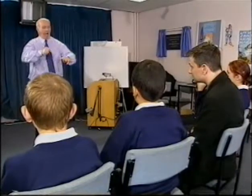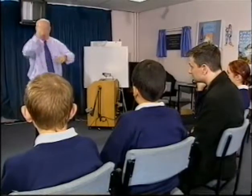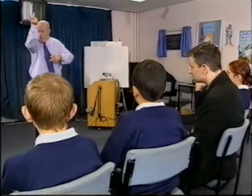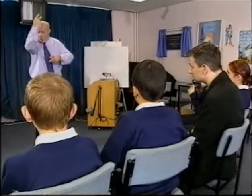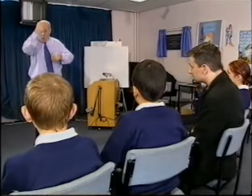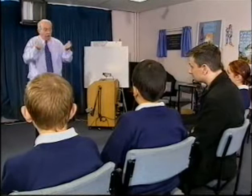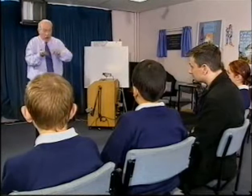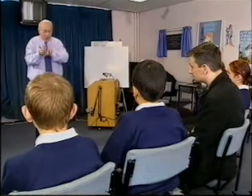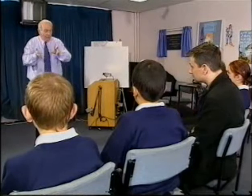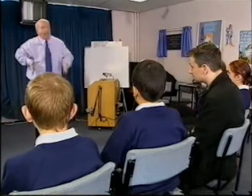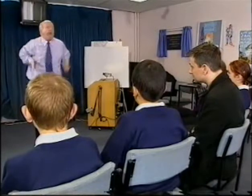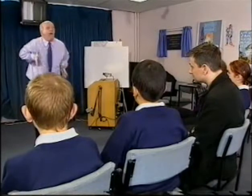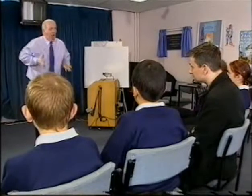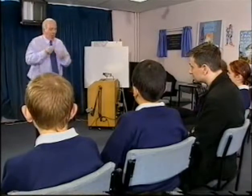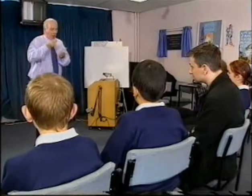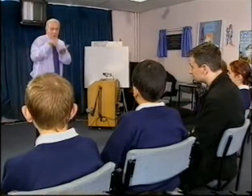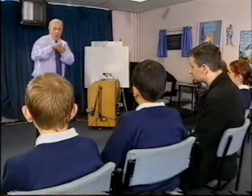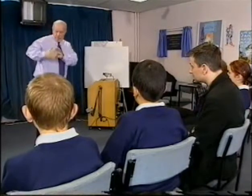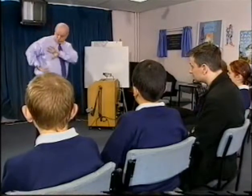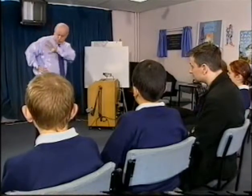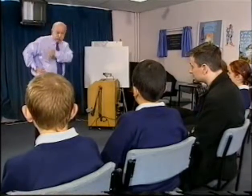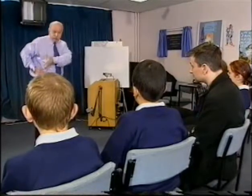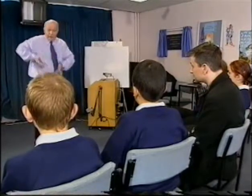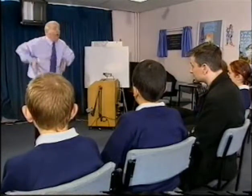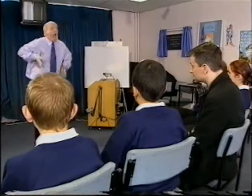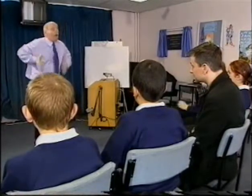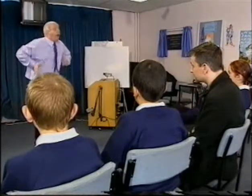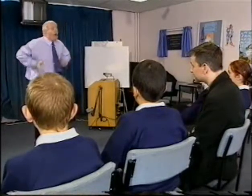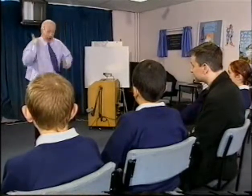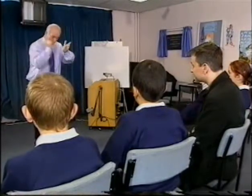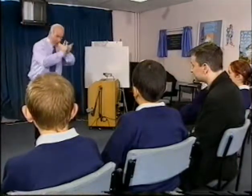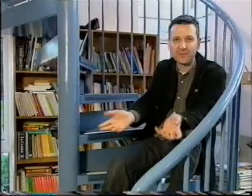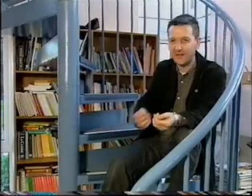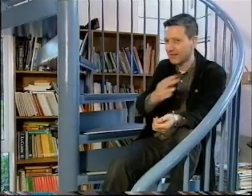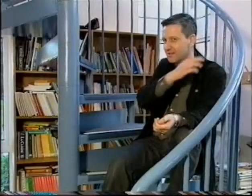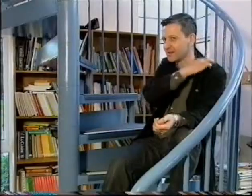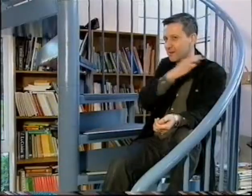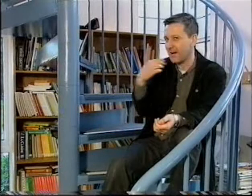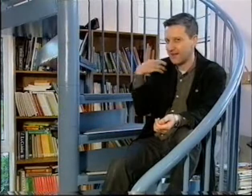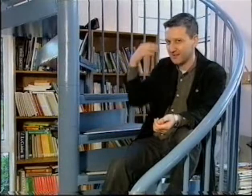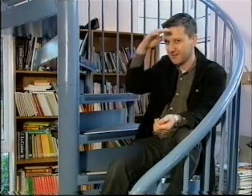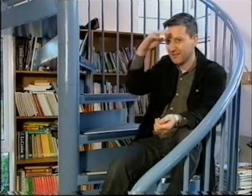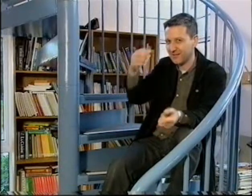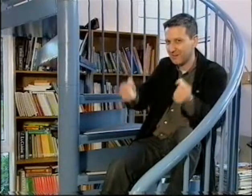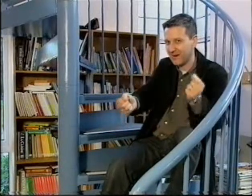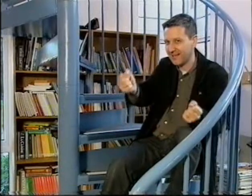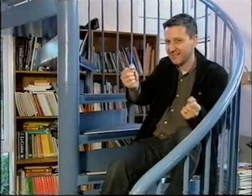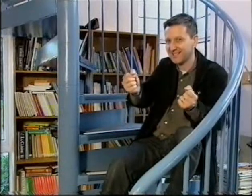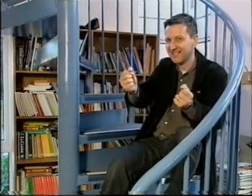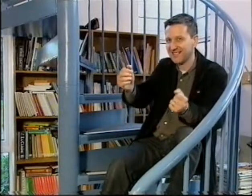it. It was the emotion and everything was in there, and I didn't understand the story, but I think this is a pilot of a plane, and